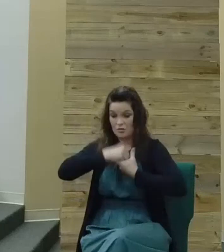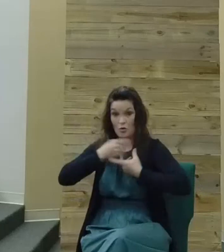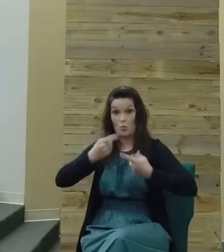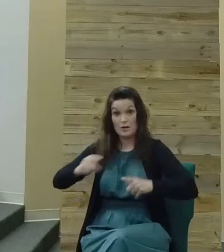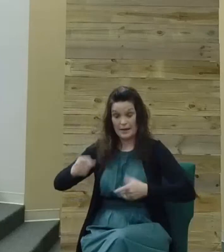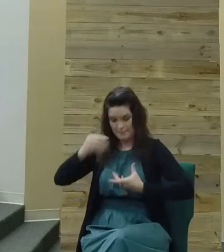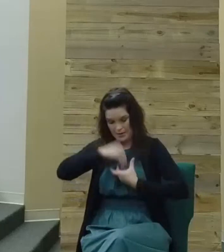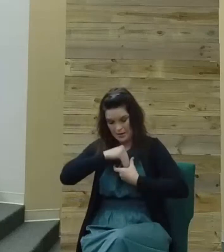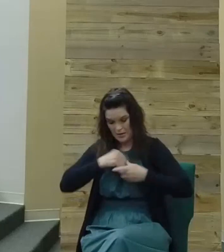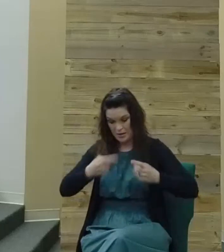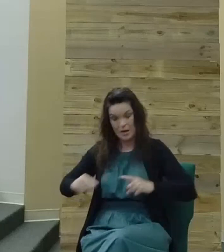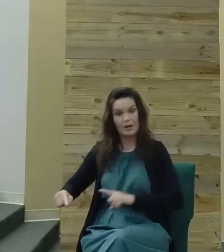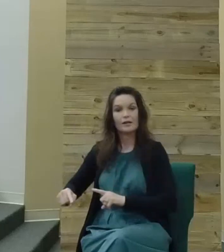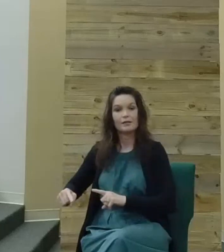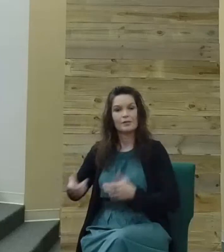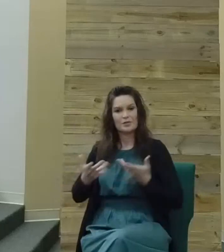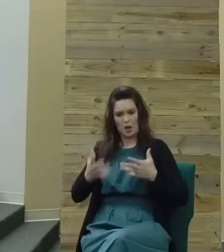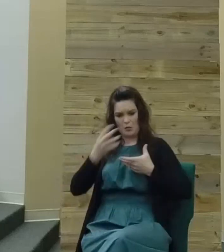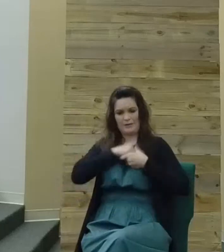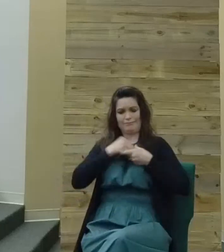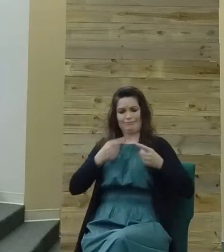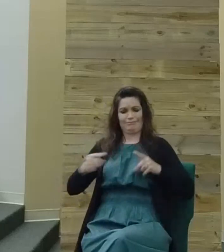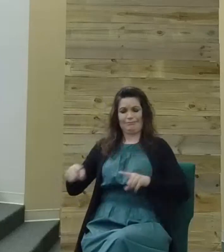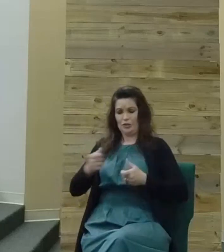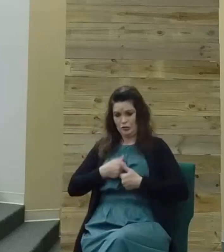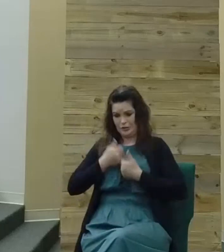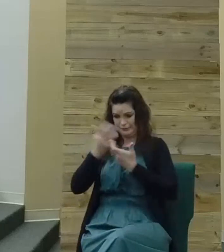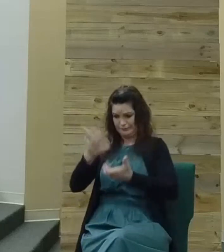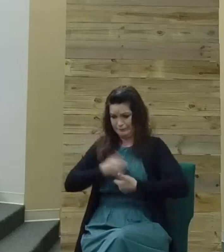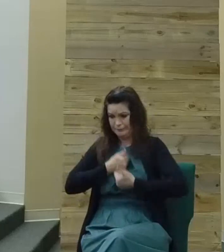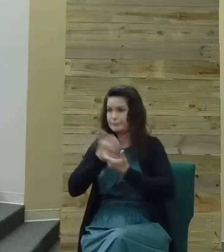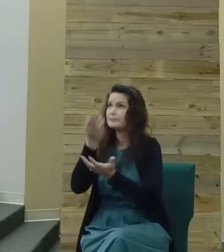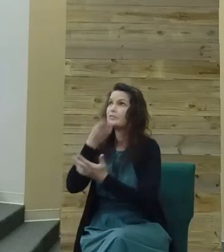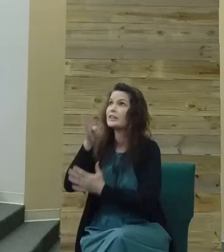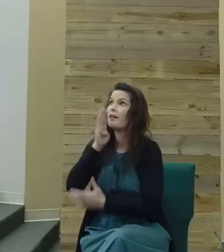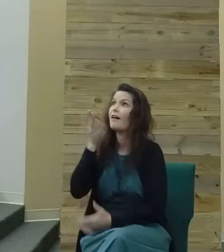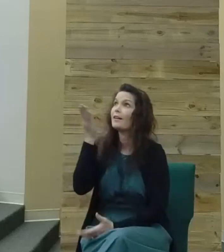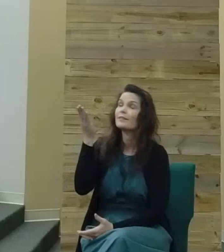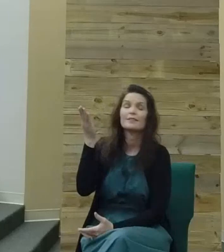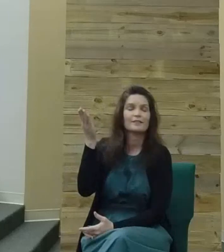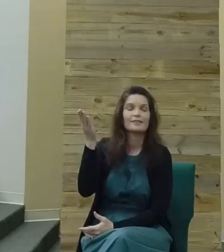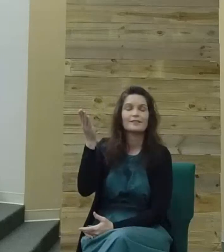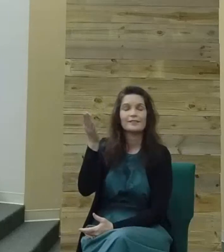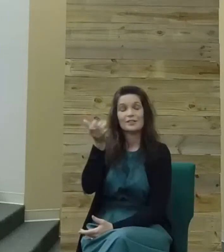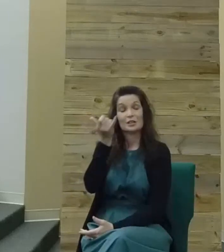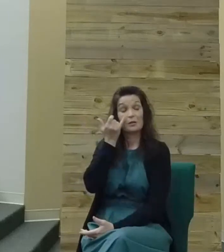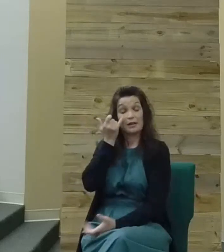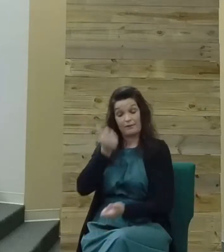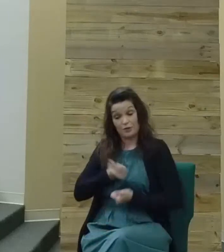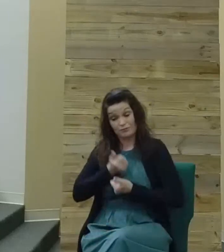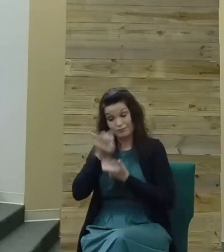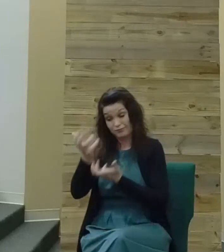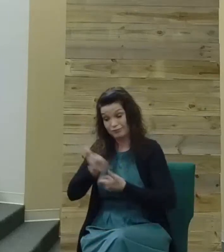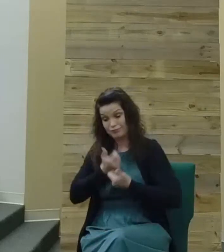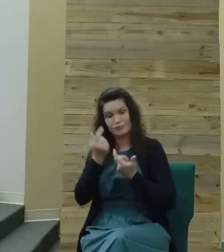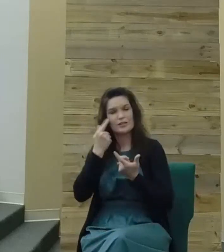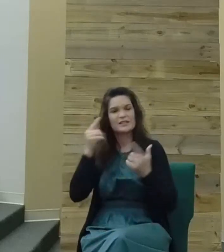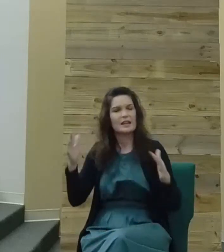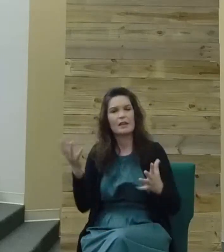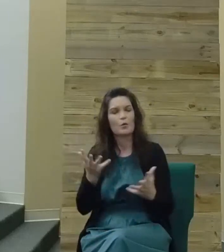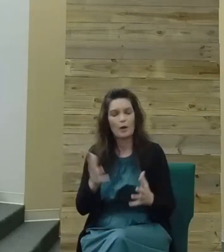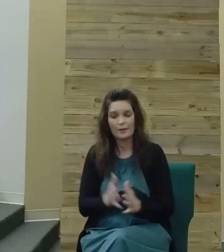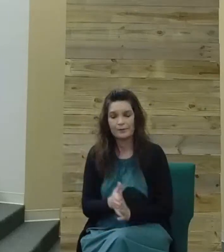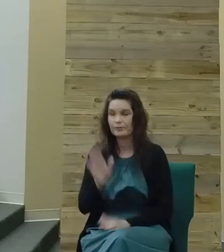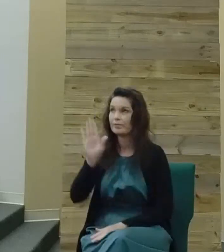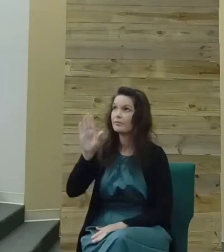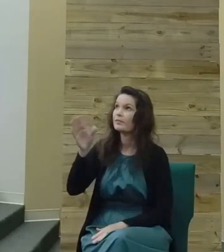happening inside and really what's already happening. You're just expressing that to God. And so if you were to do that, it's going to sound something